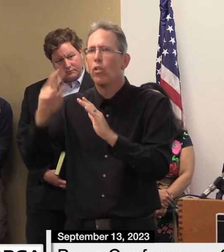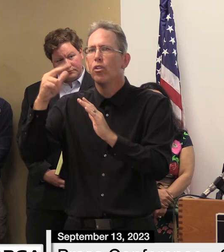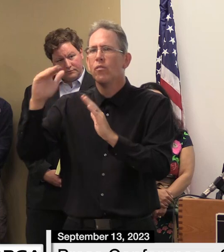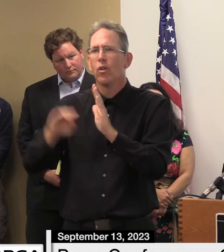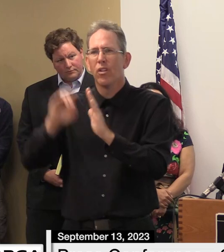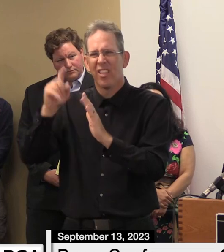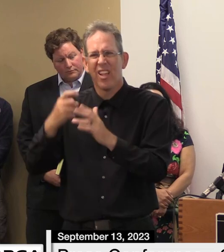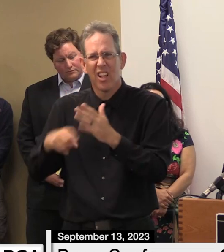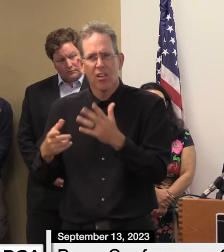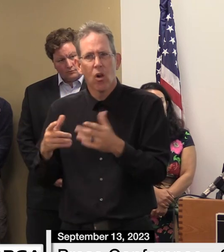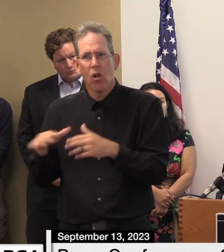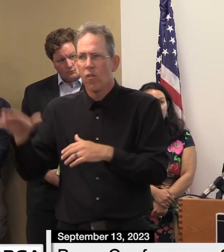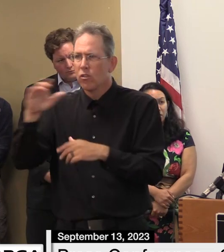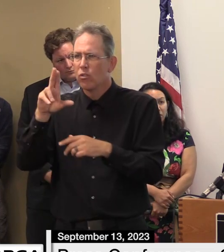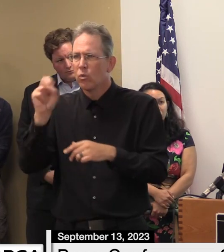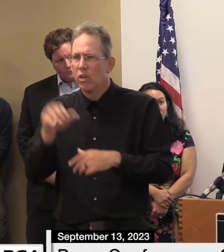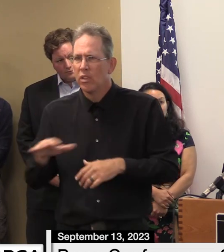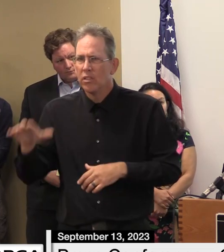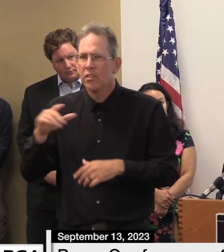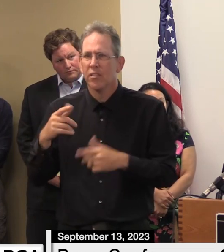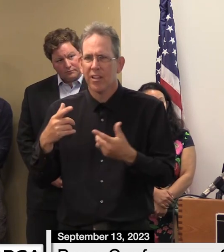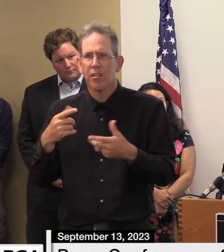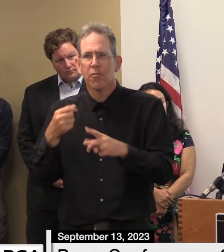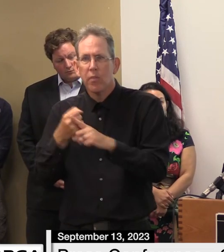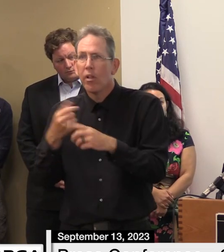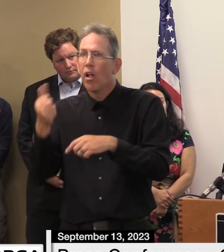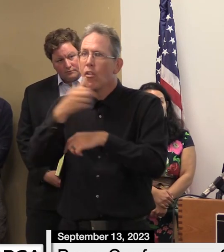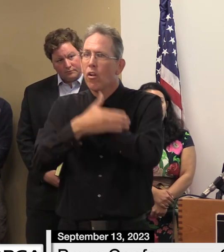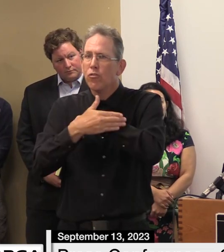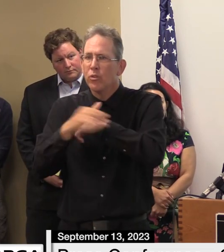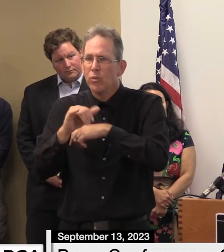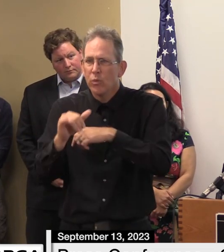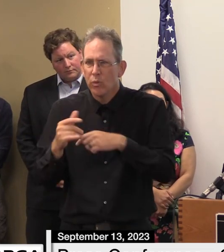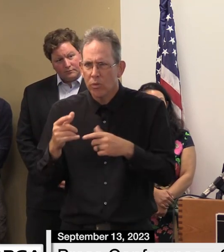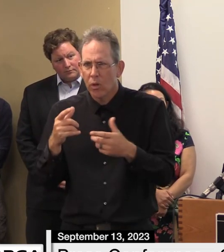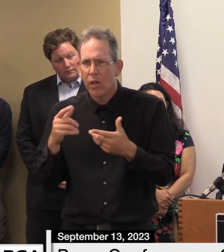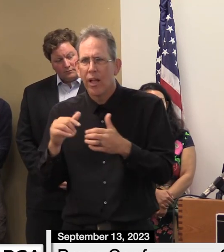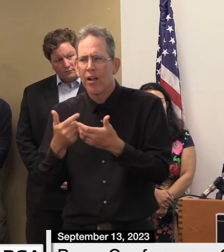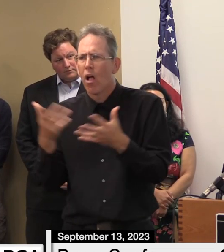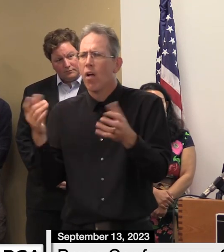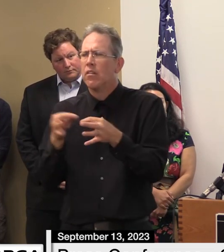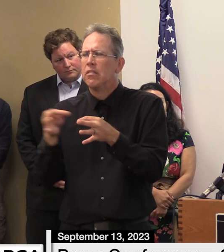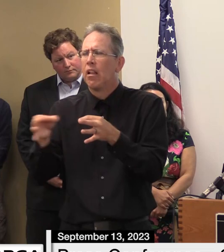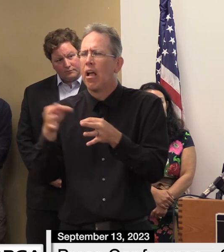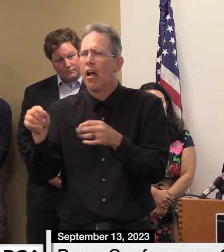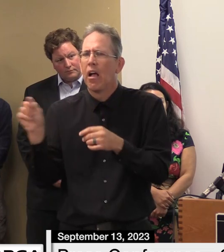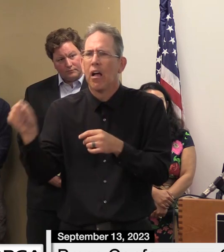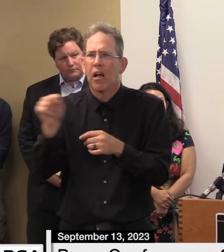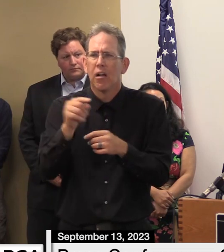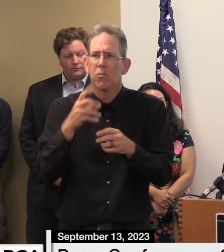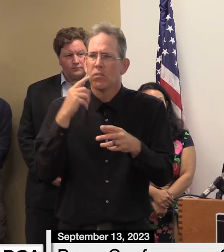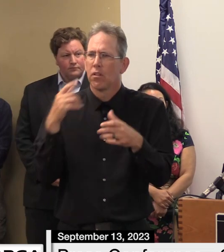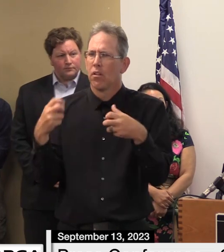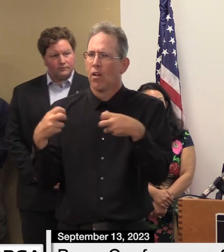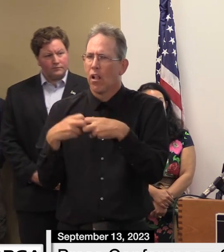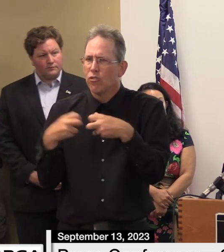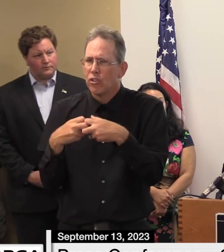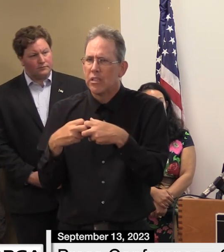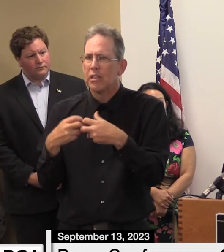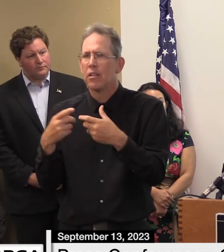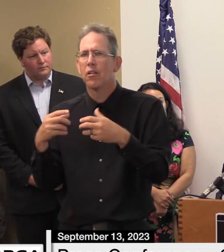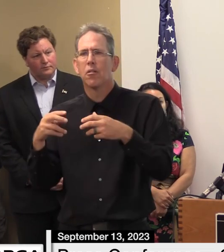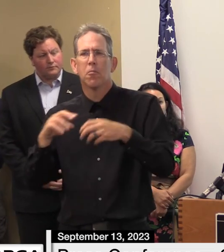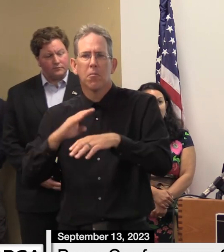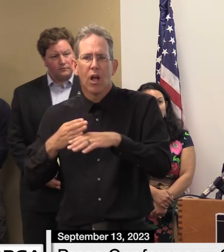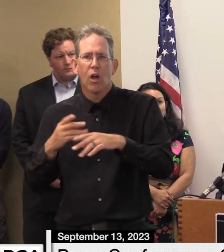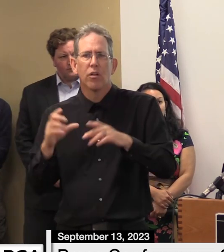nationally and across New England about long delays in electric transformers, and how